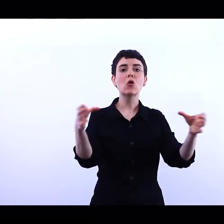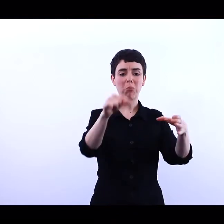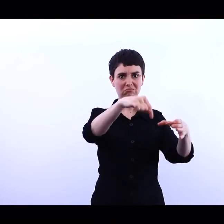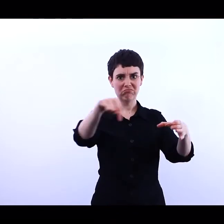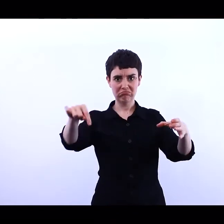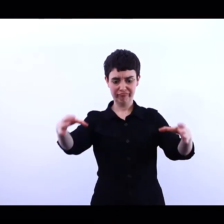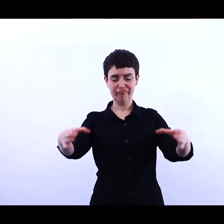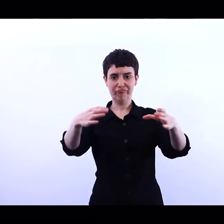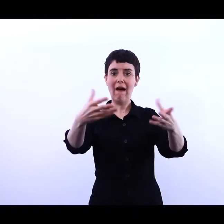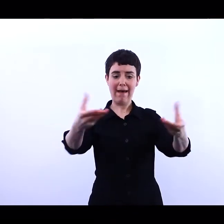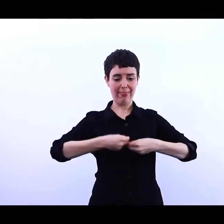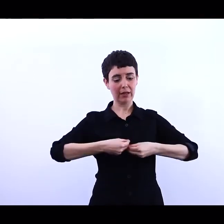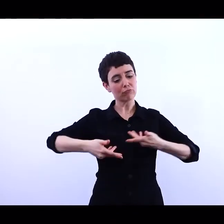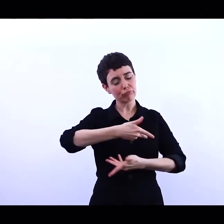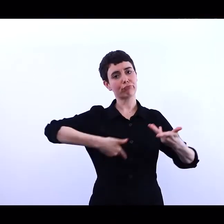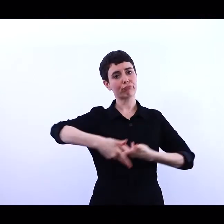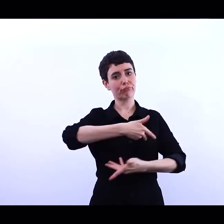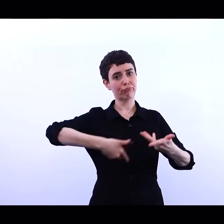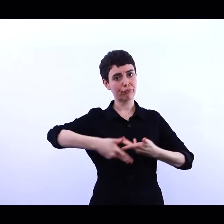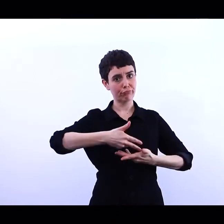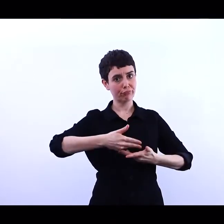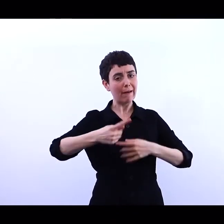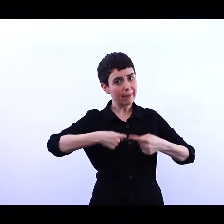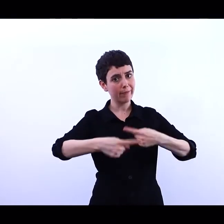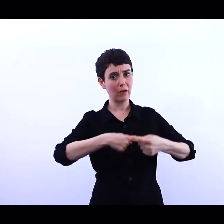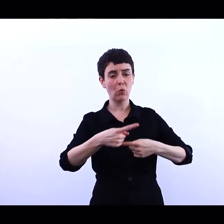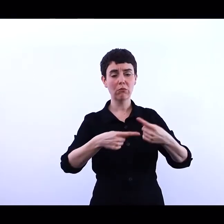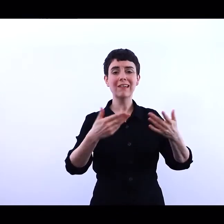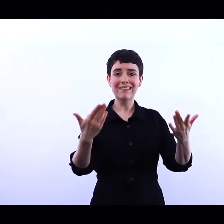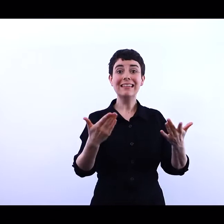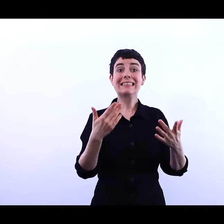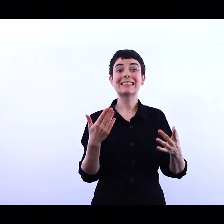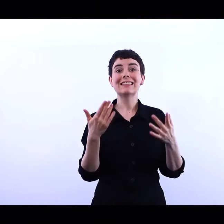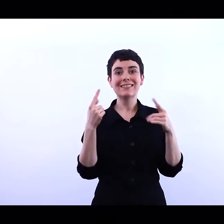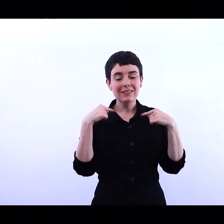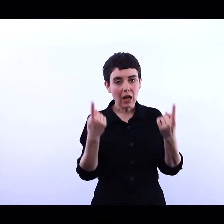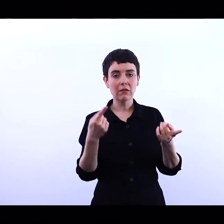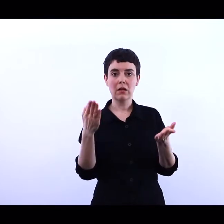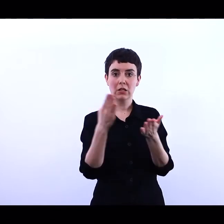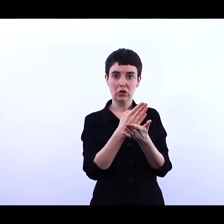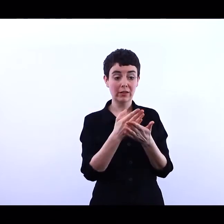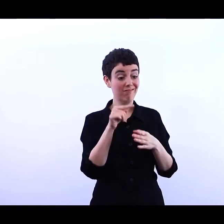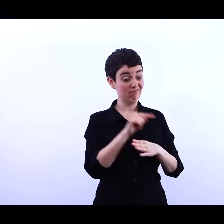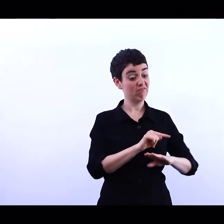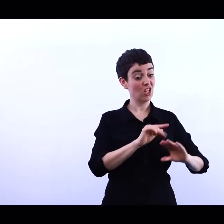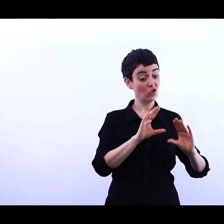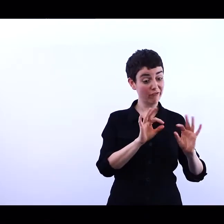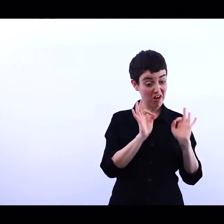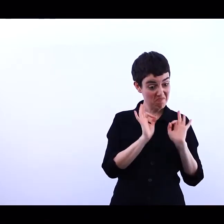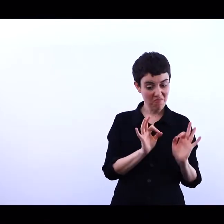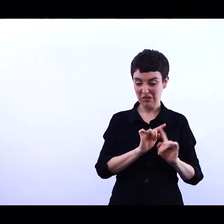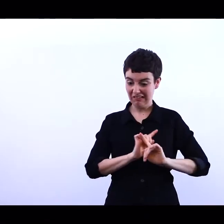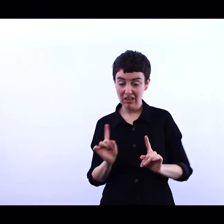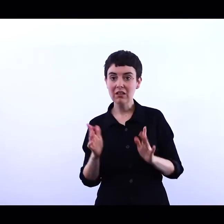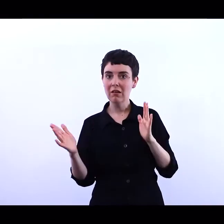your programs or services into the process that impact how those programs or services may or may not benefit them. The